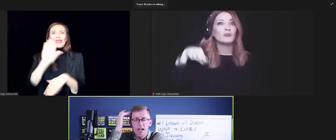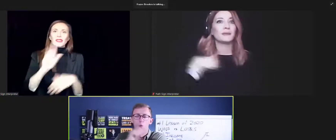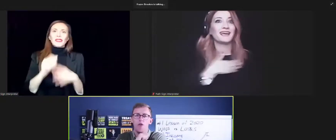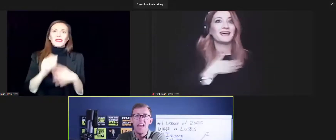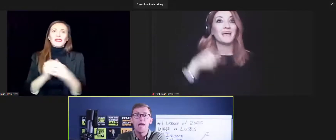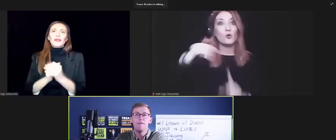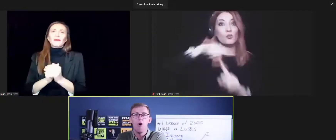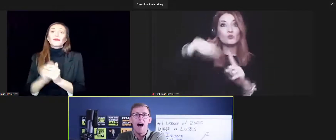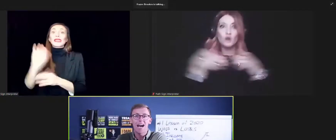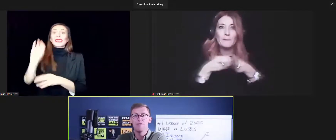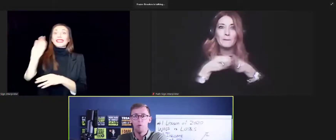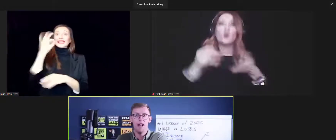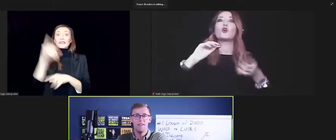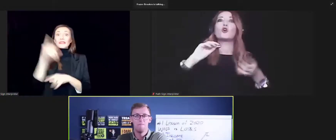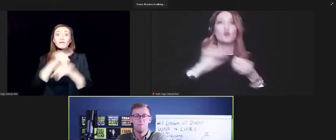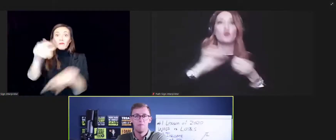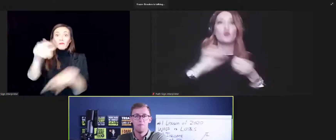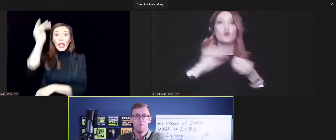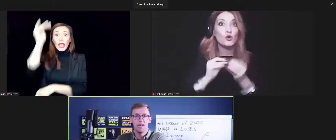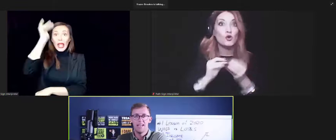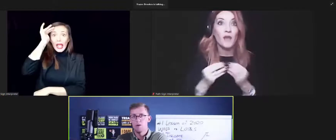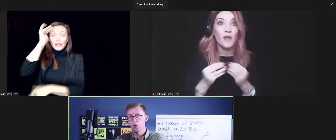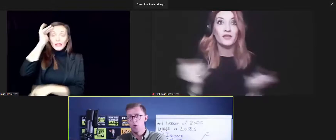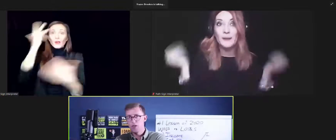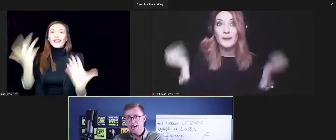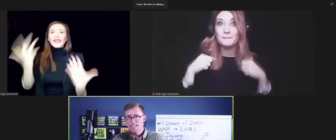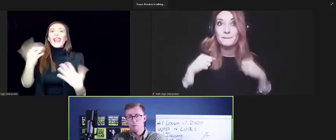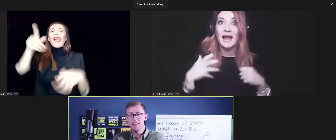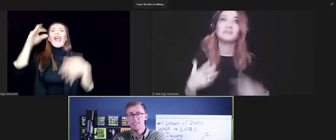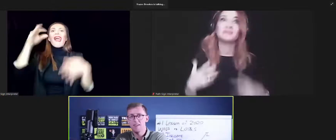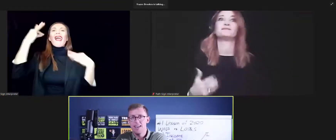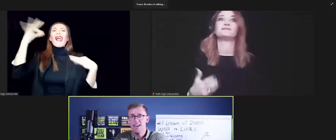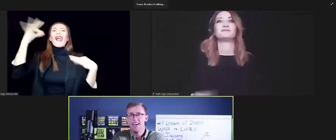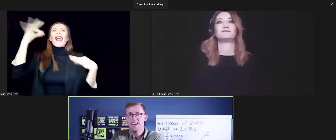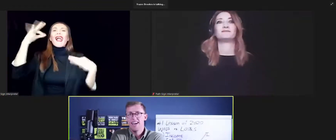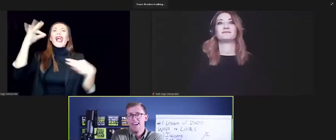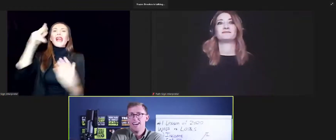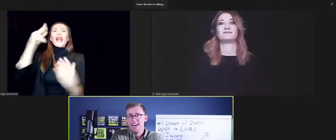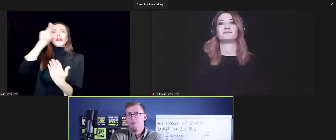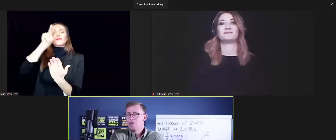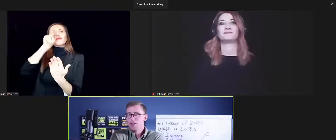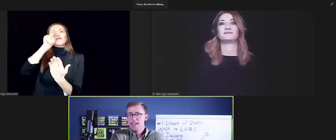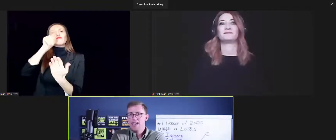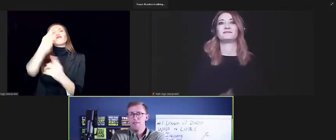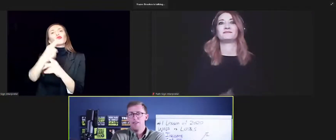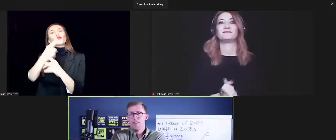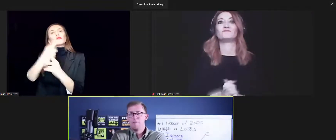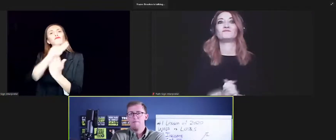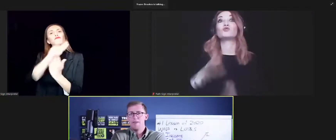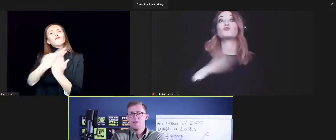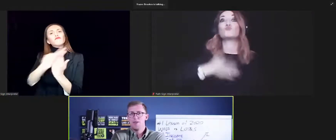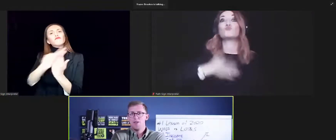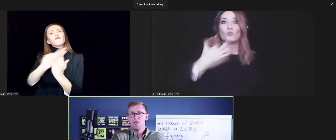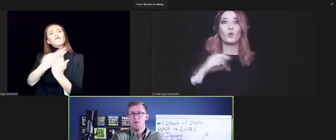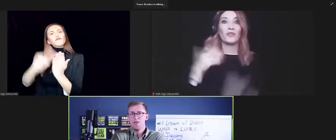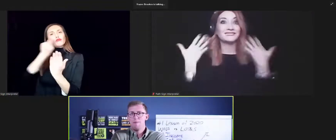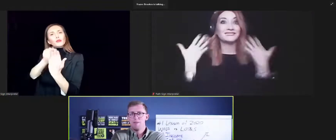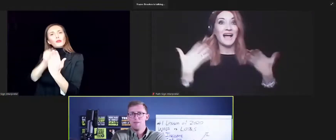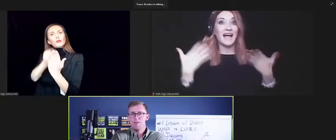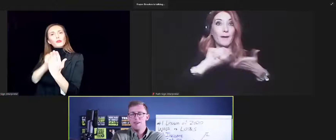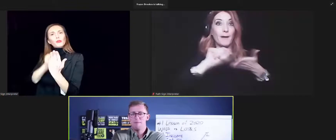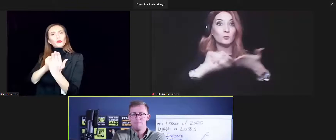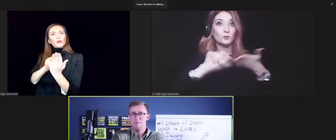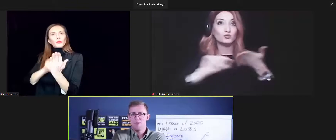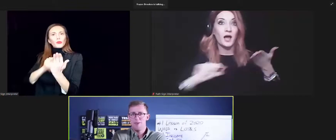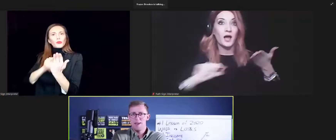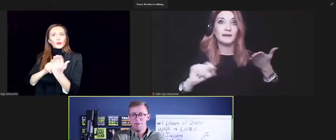the name of your active upline. Now, to all the active uplines out there, I'm sorry for the number of messages you're about to receive,